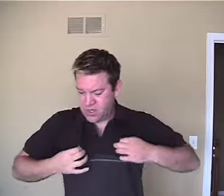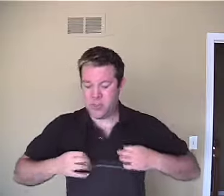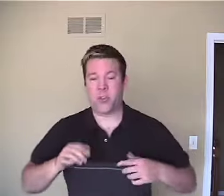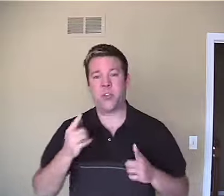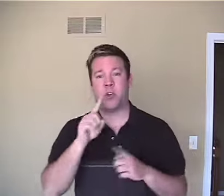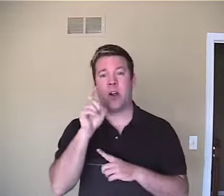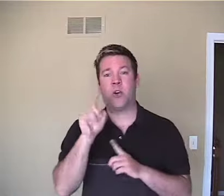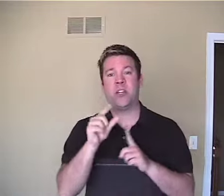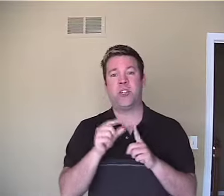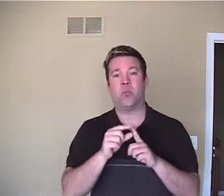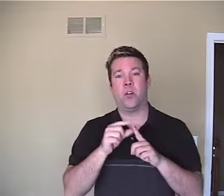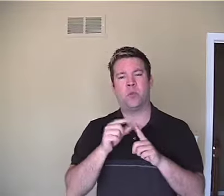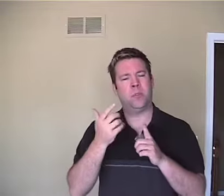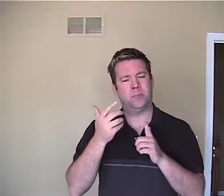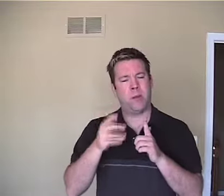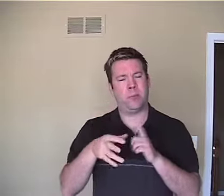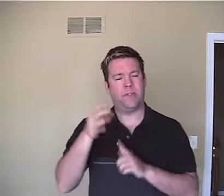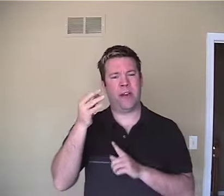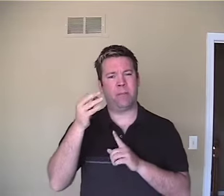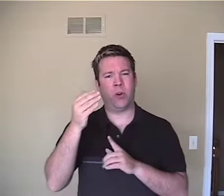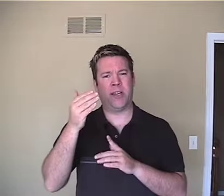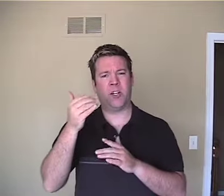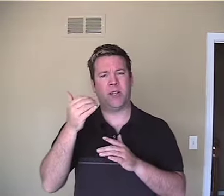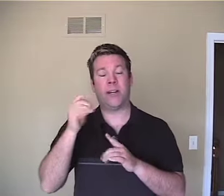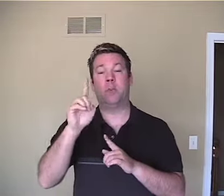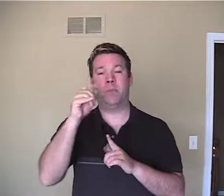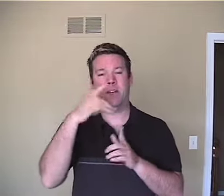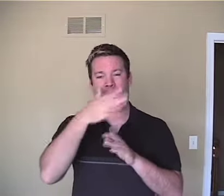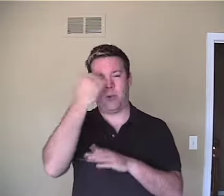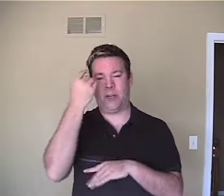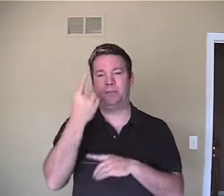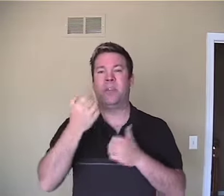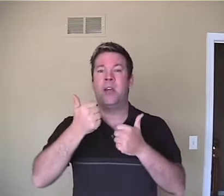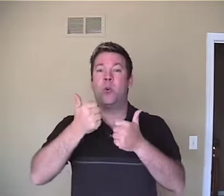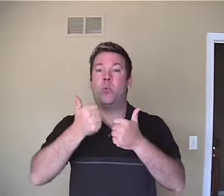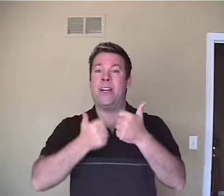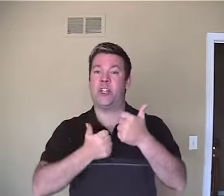So those are our question words. We'll probably find more later, like, oh, I forgot one. Which?